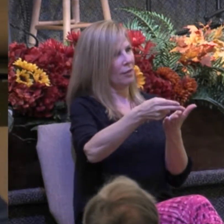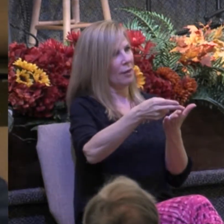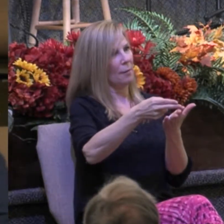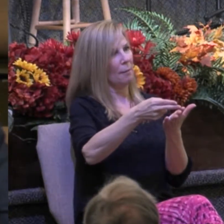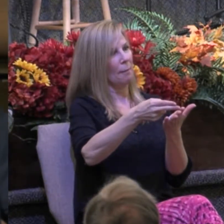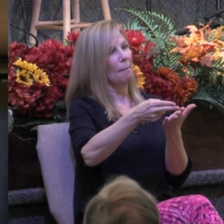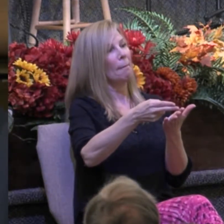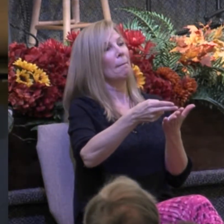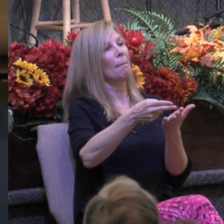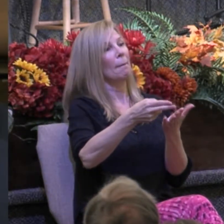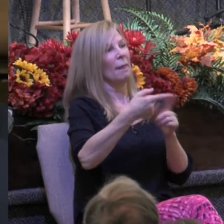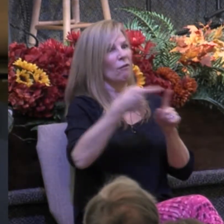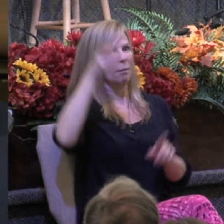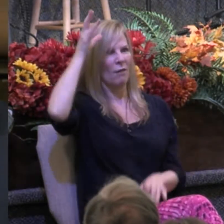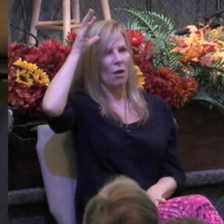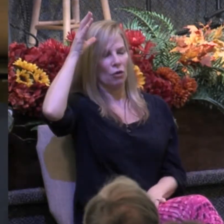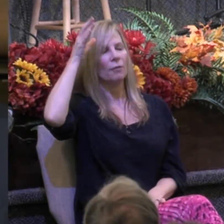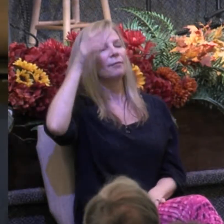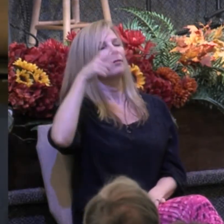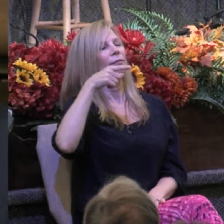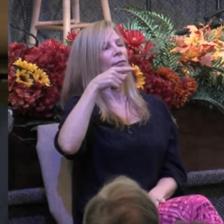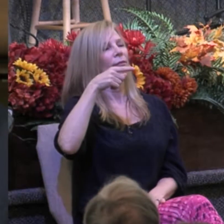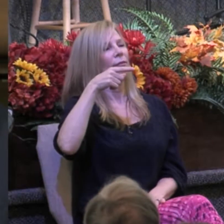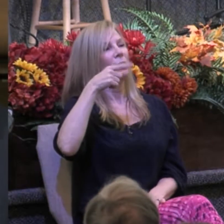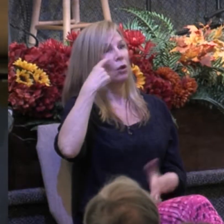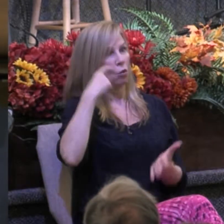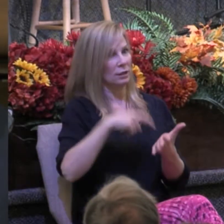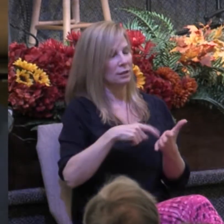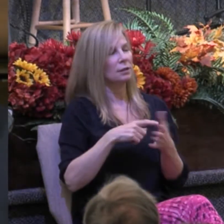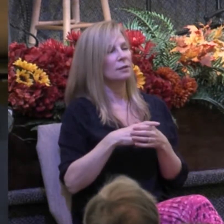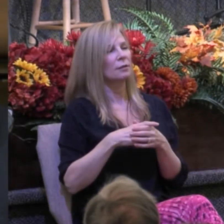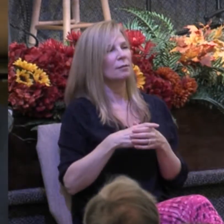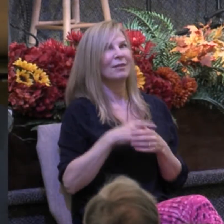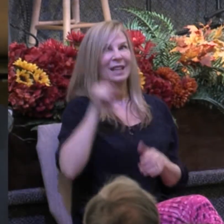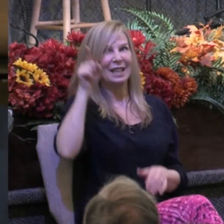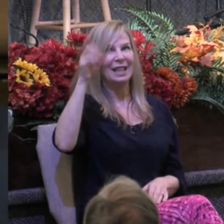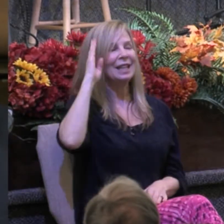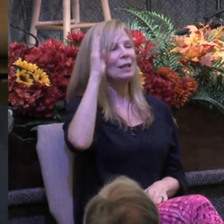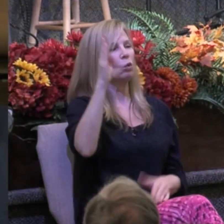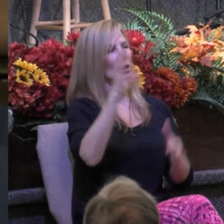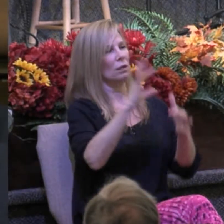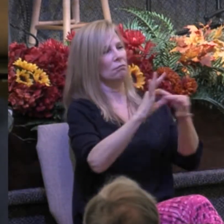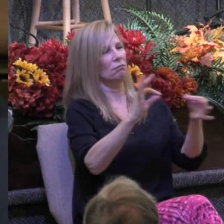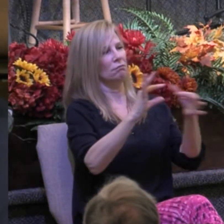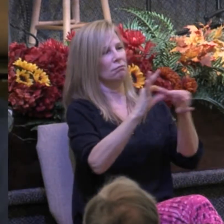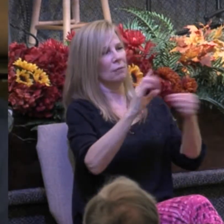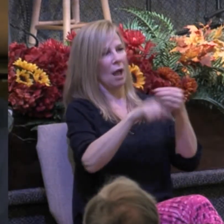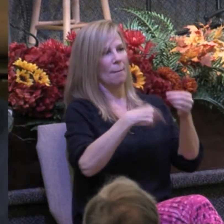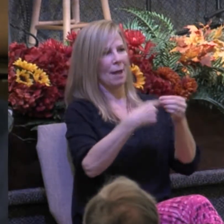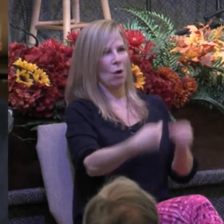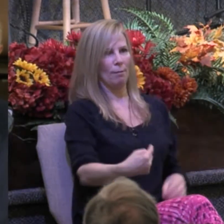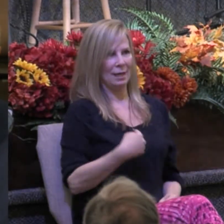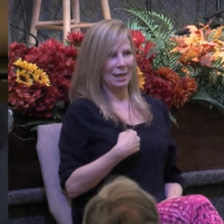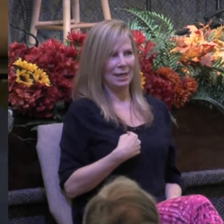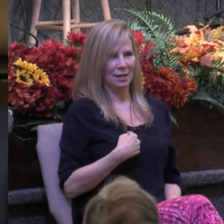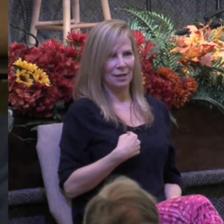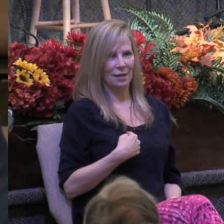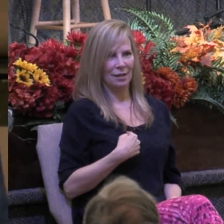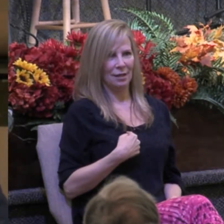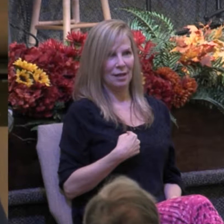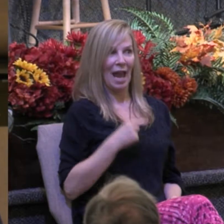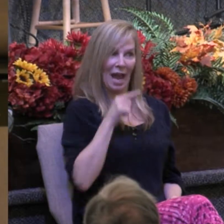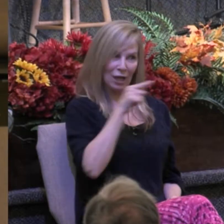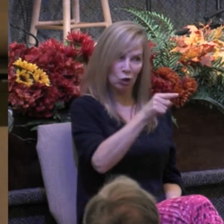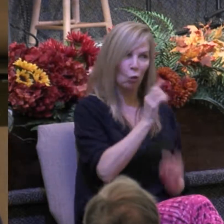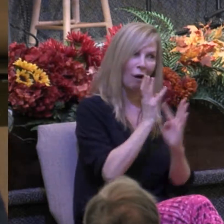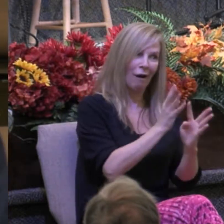who proceeds from the Father, notice this, he will testify about me. And you will testify